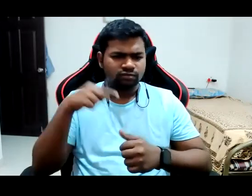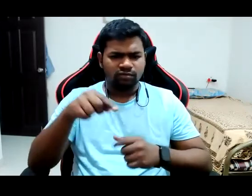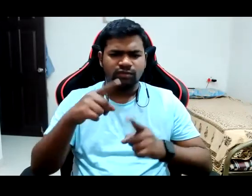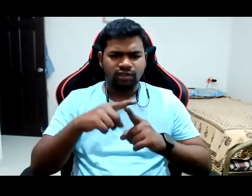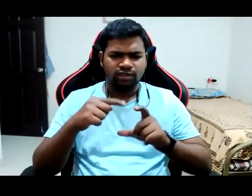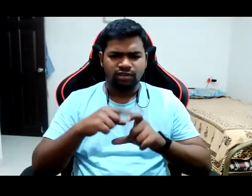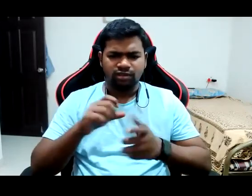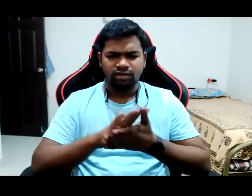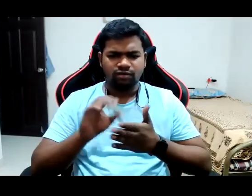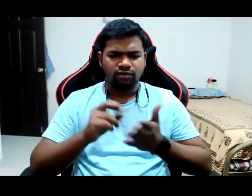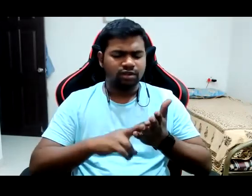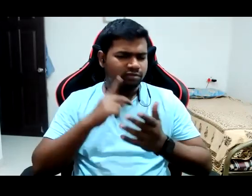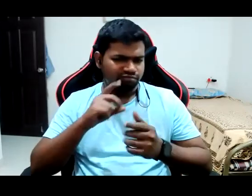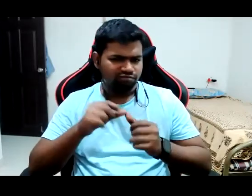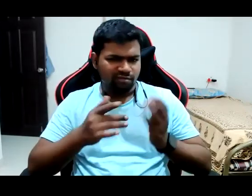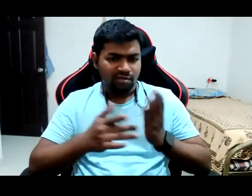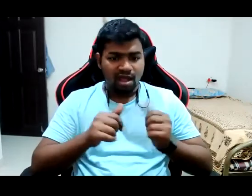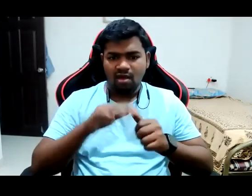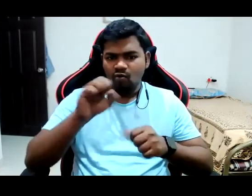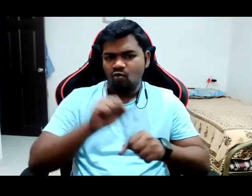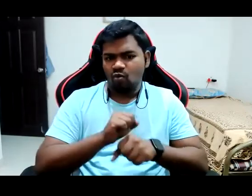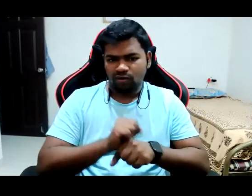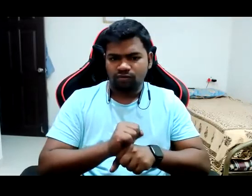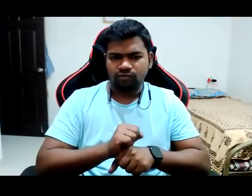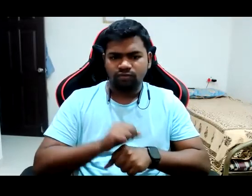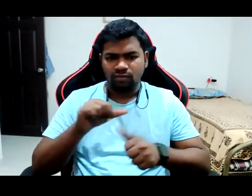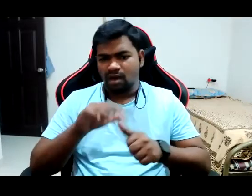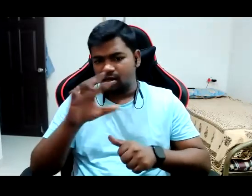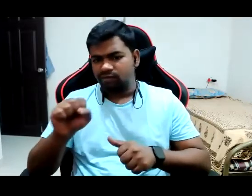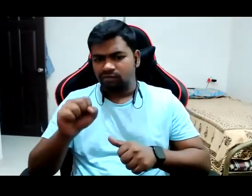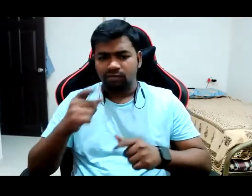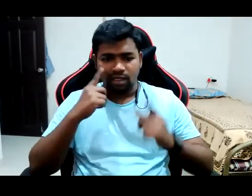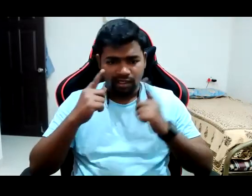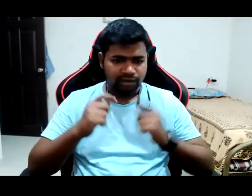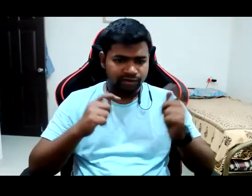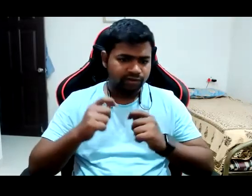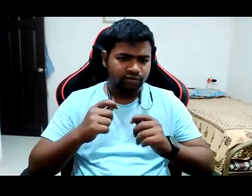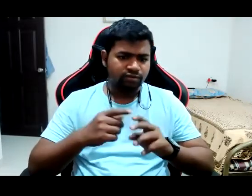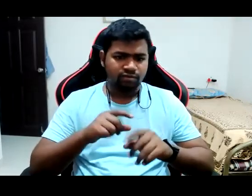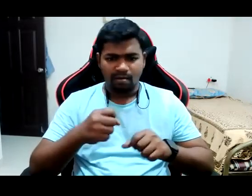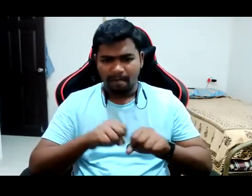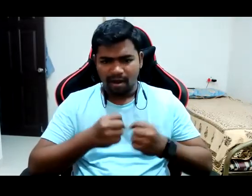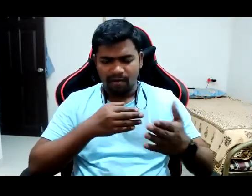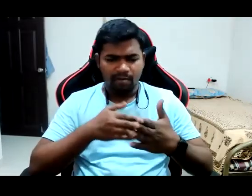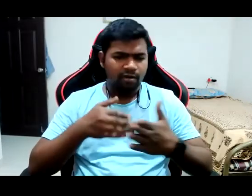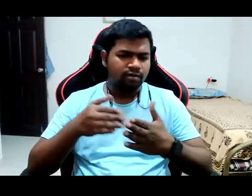technicality, I am into accessibility. I worked as an accessibility tester in Barrier Break. Recently, I came out of it.